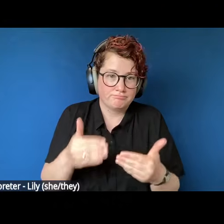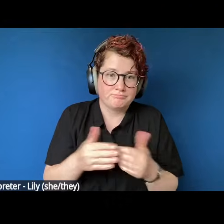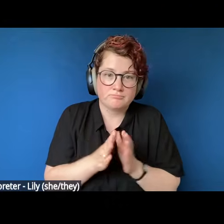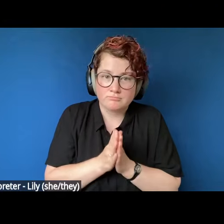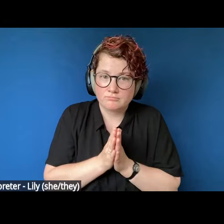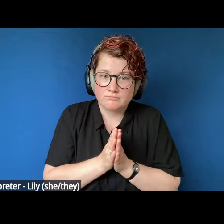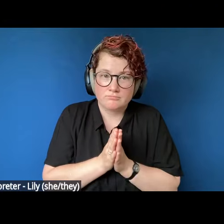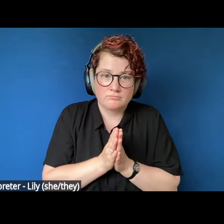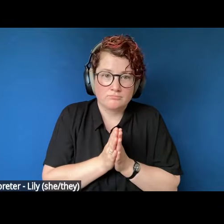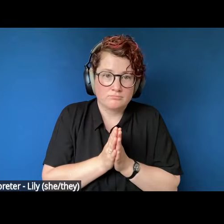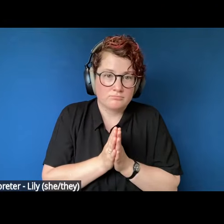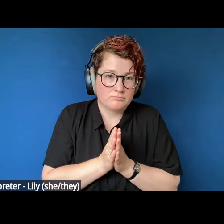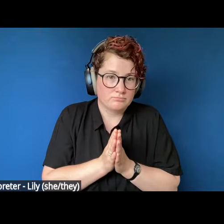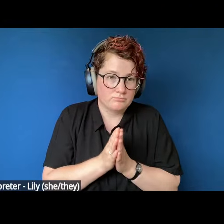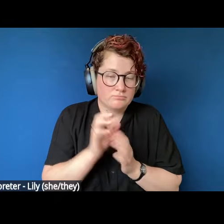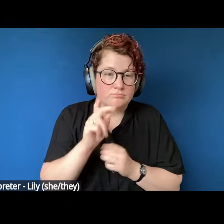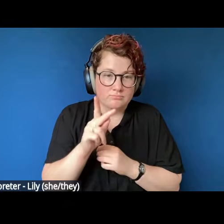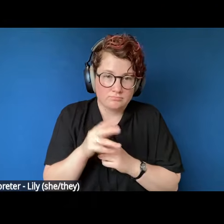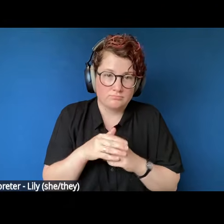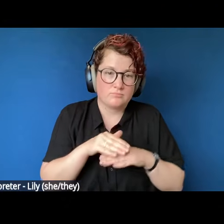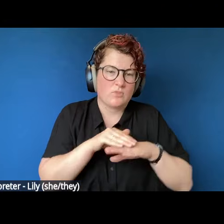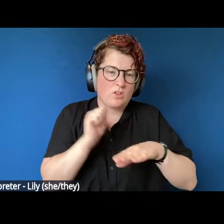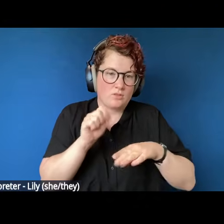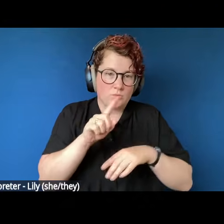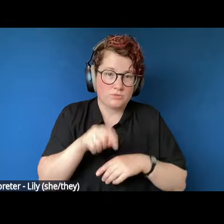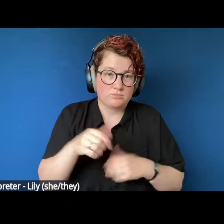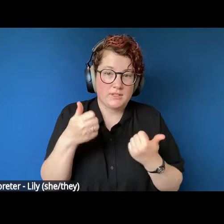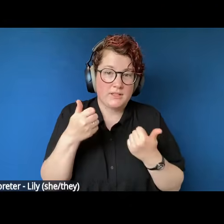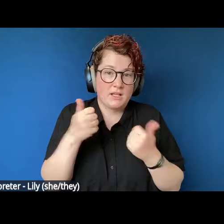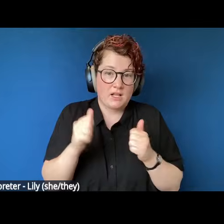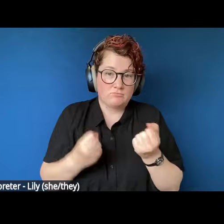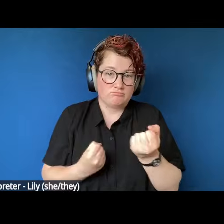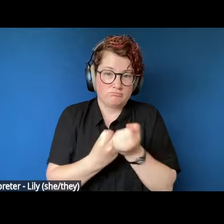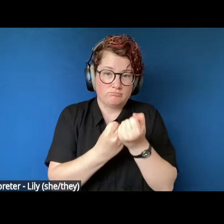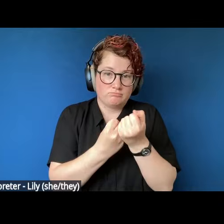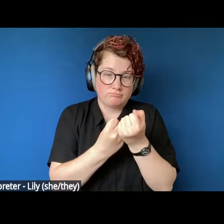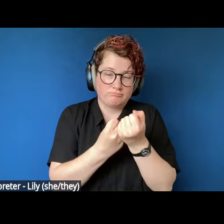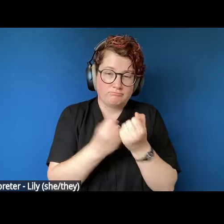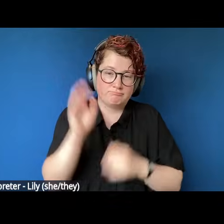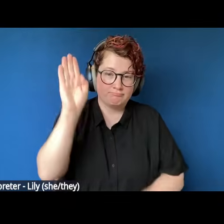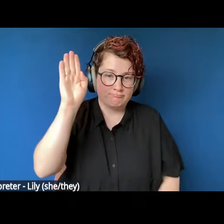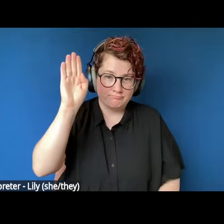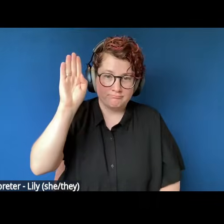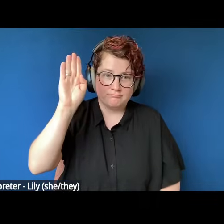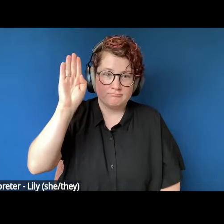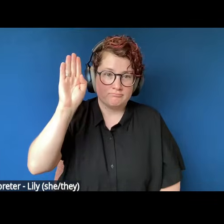Okay, hearing none, I'm gonna call the question. All those in favor with a show of hands?